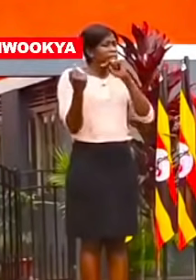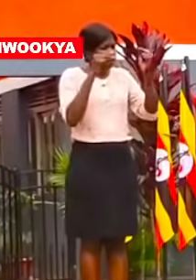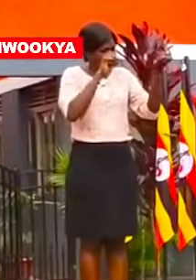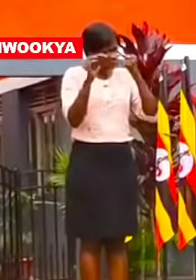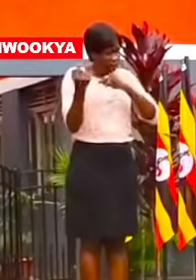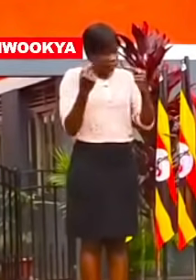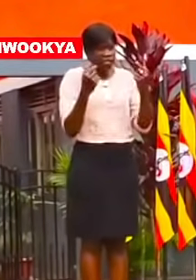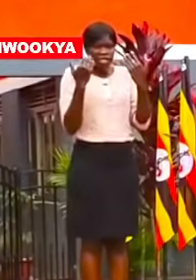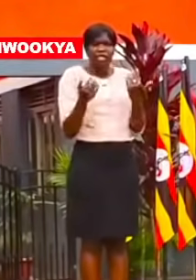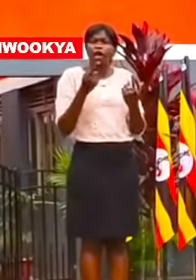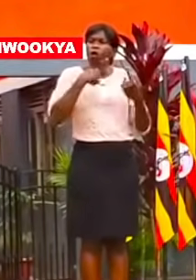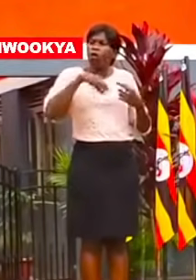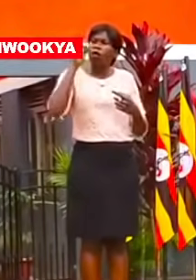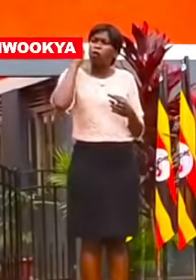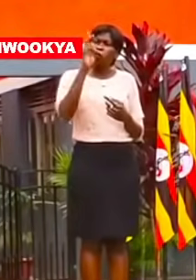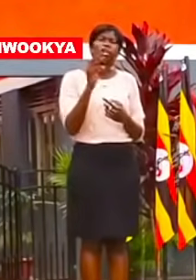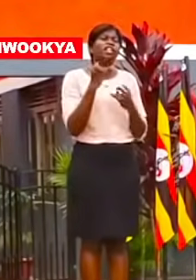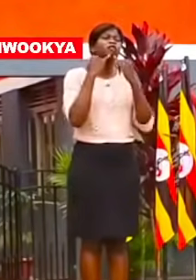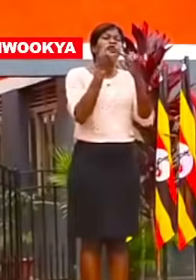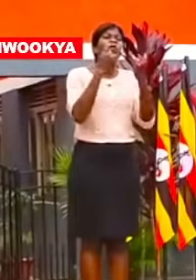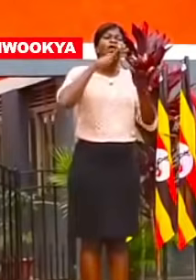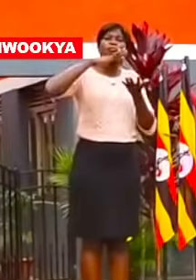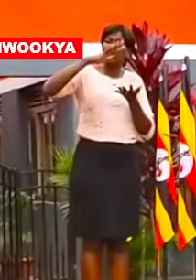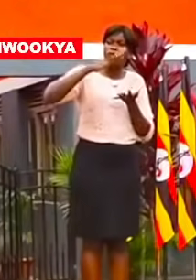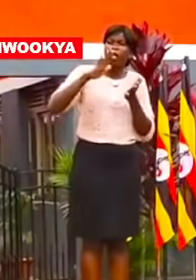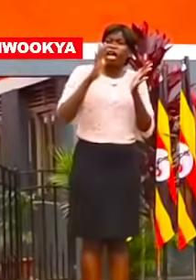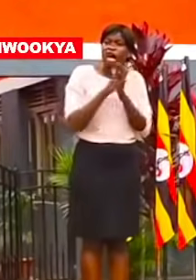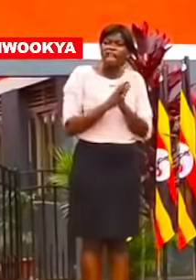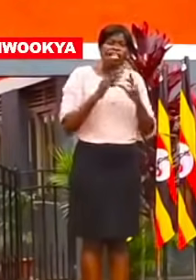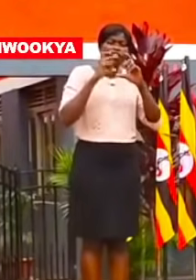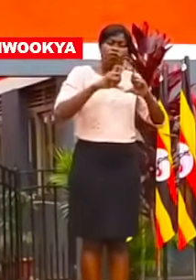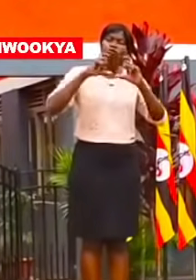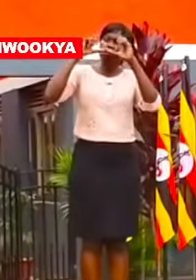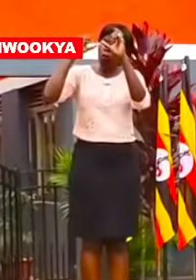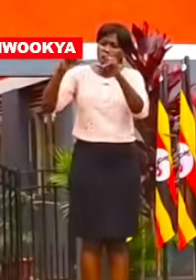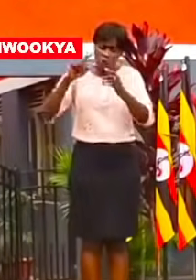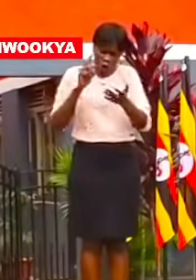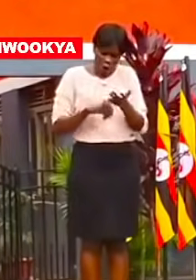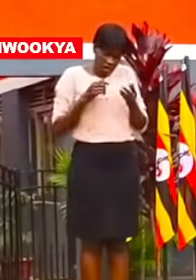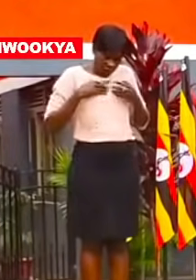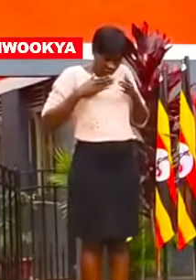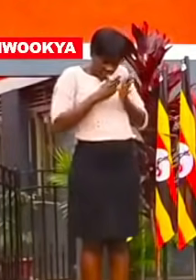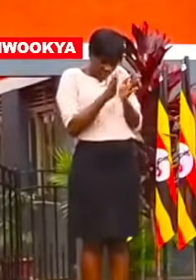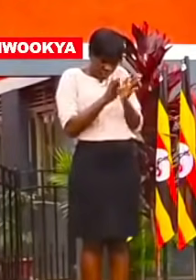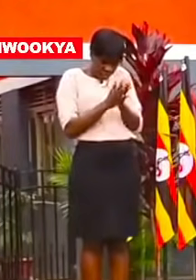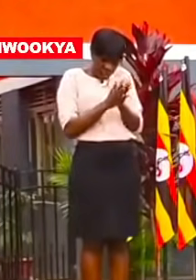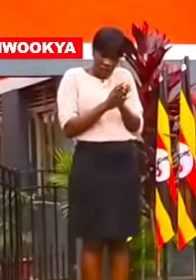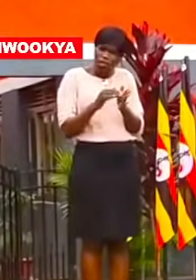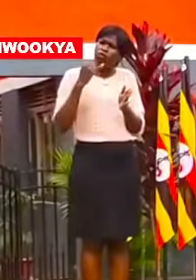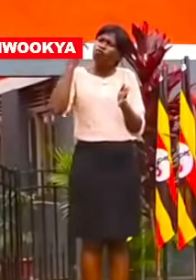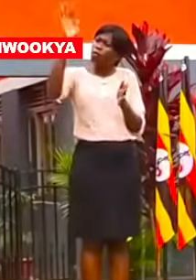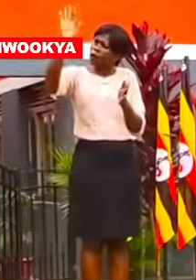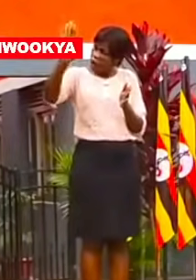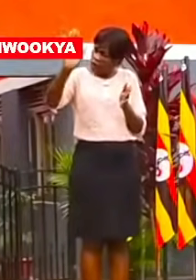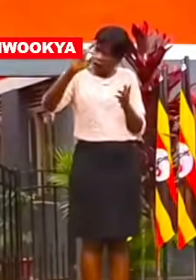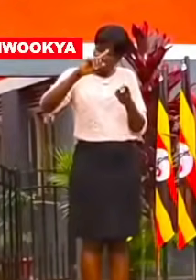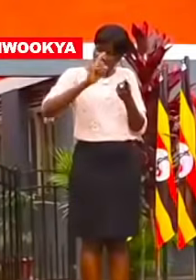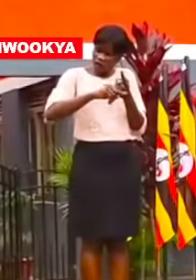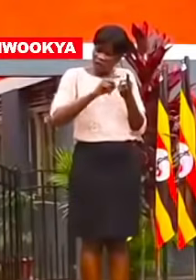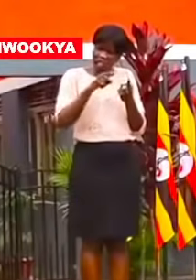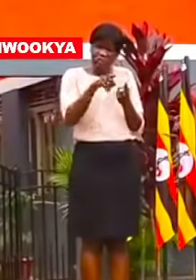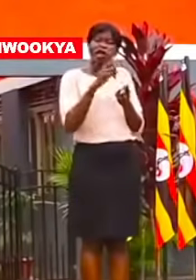as far as this is concerned, and we shall tell her what I have just told you. That, Madam, number one, this